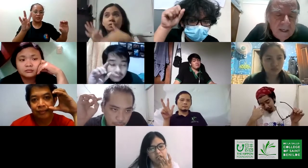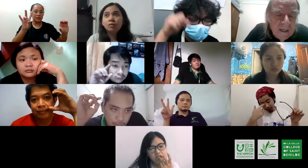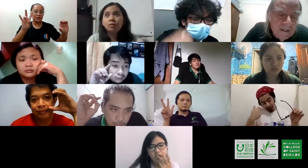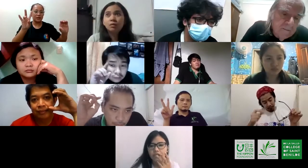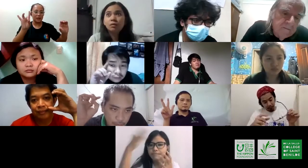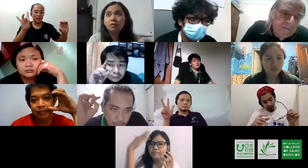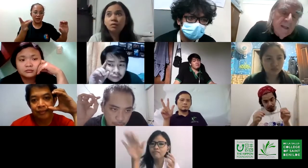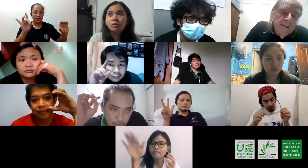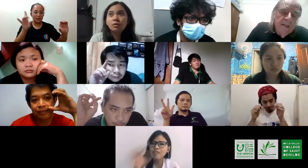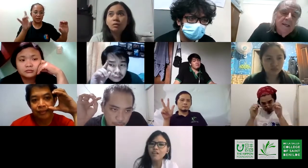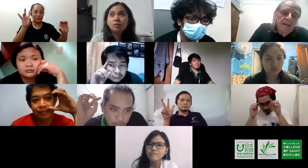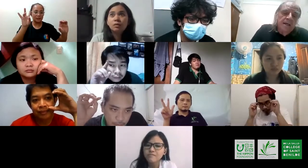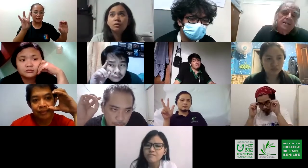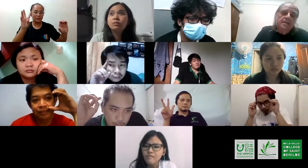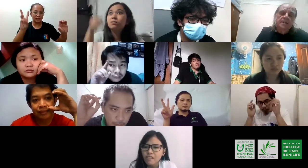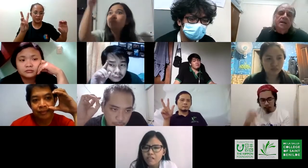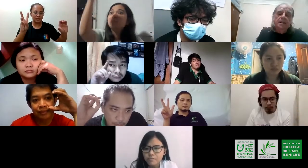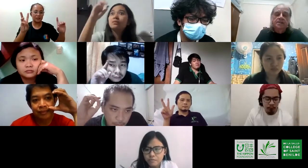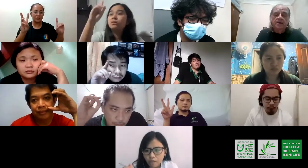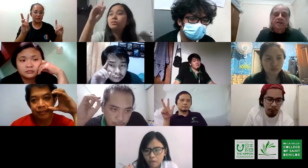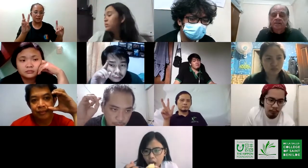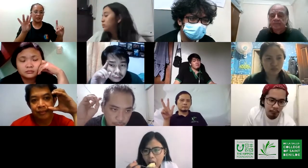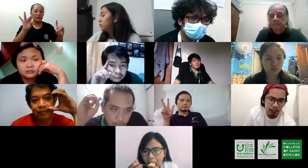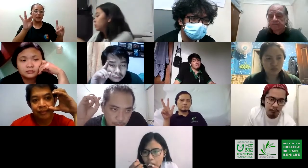1876, D, 1886.